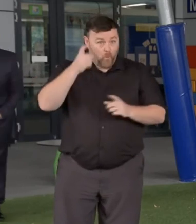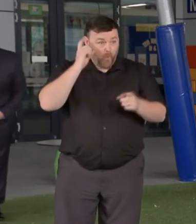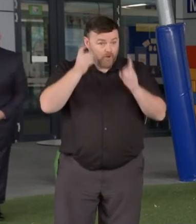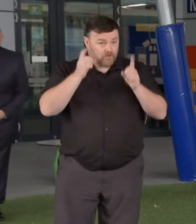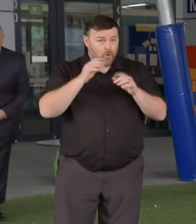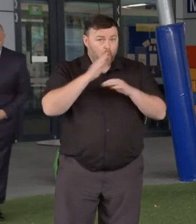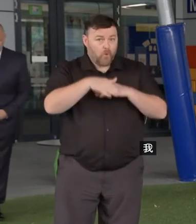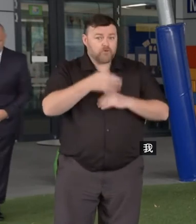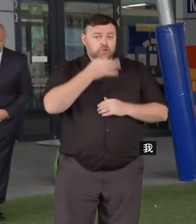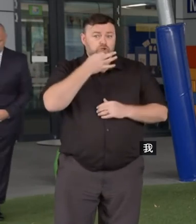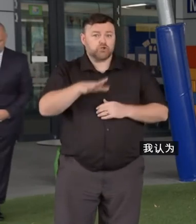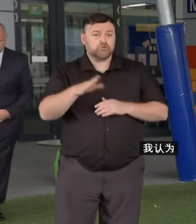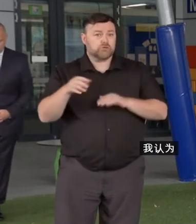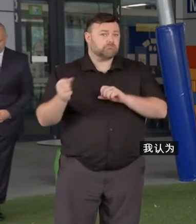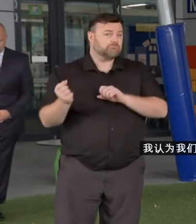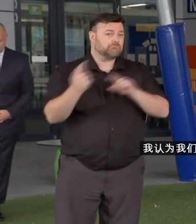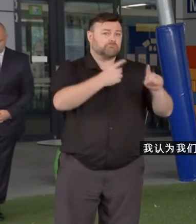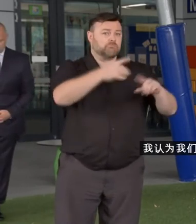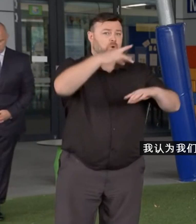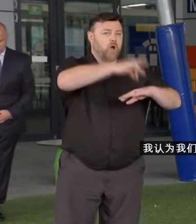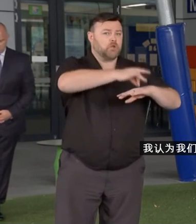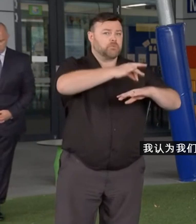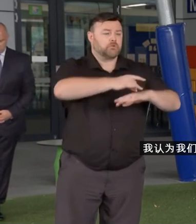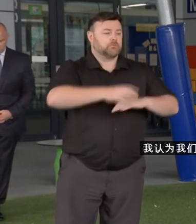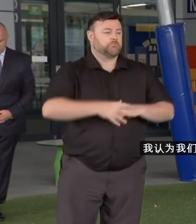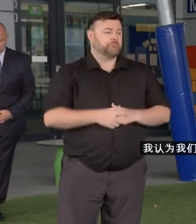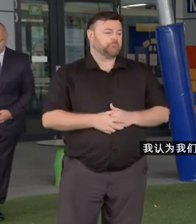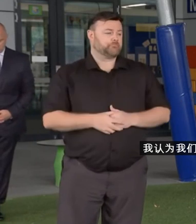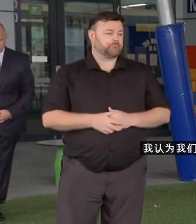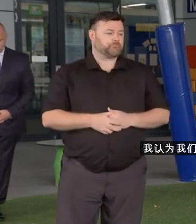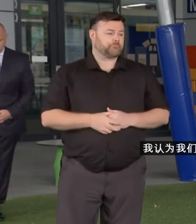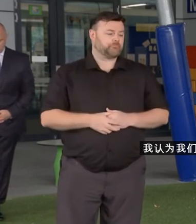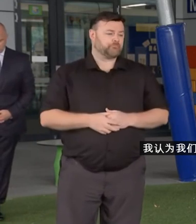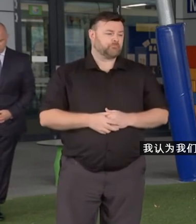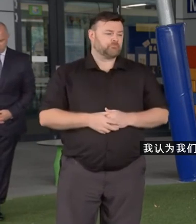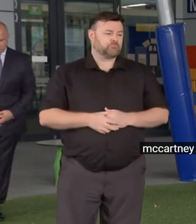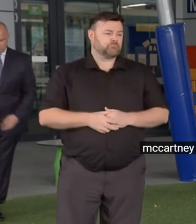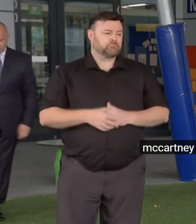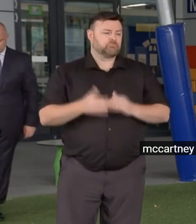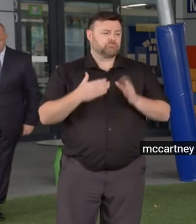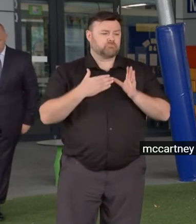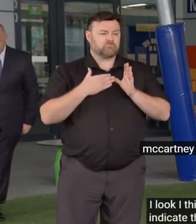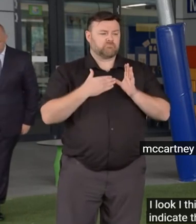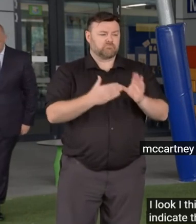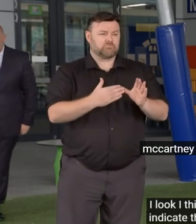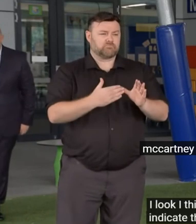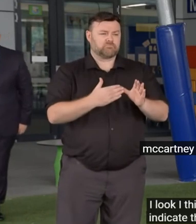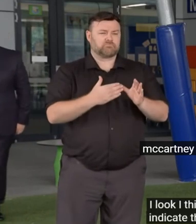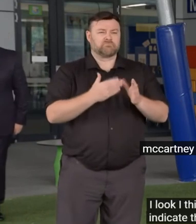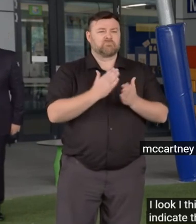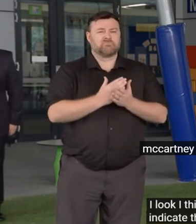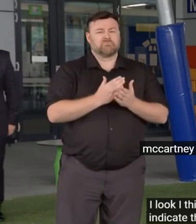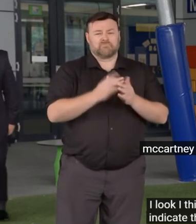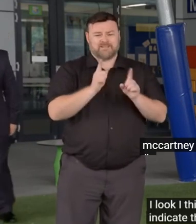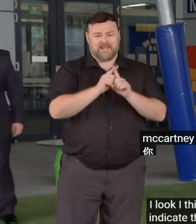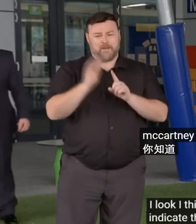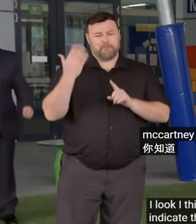in hospital? Look, I think that we need to indicate that what Professor Macartney